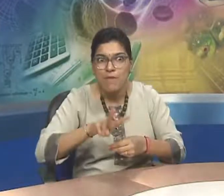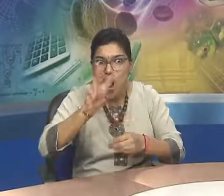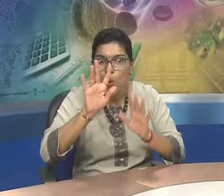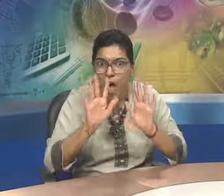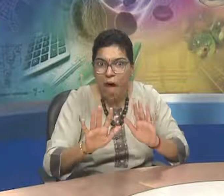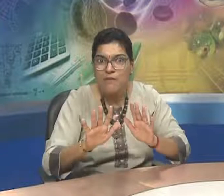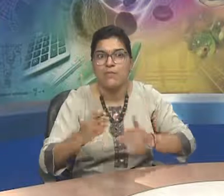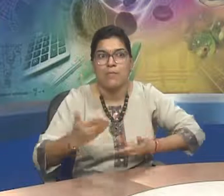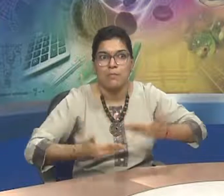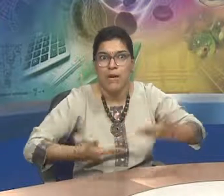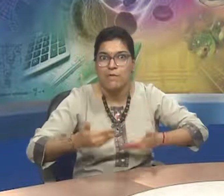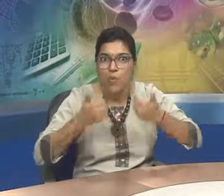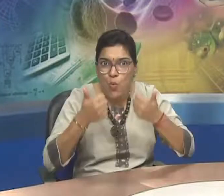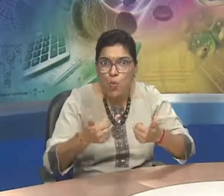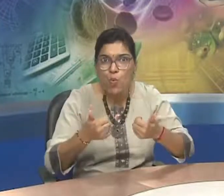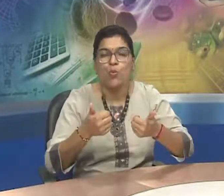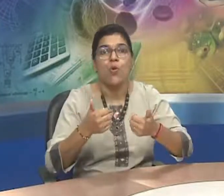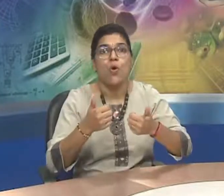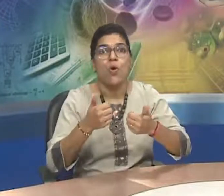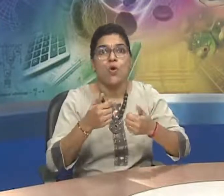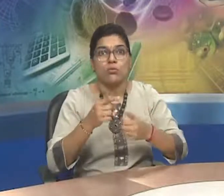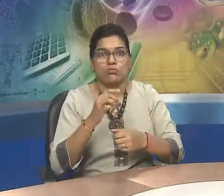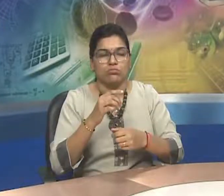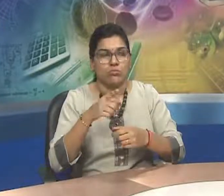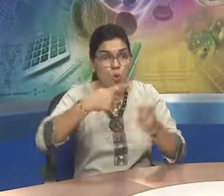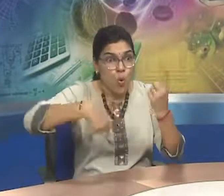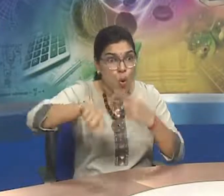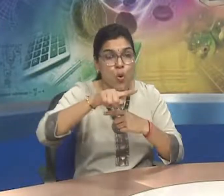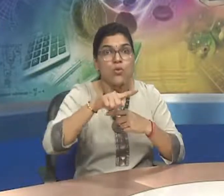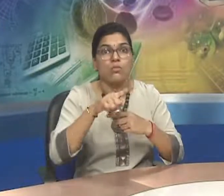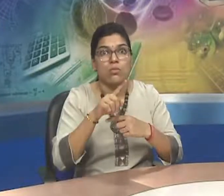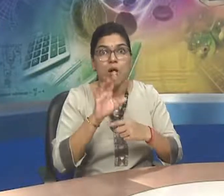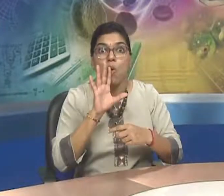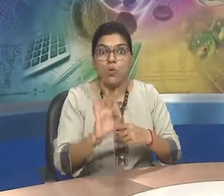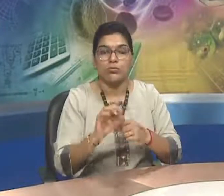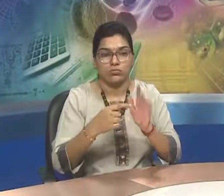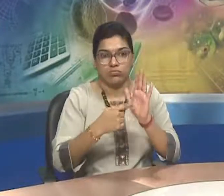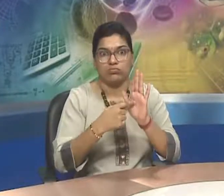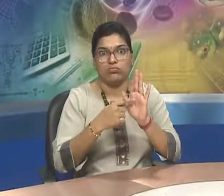we have this right to freedom of religion.